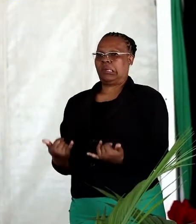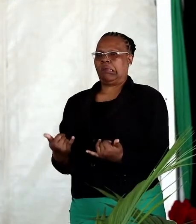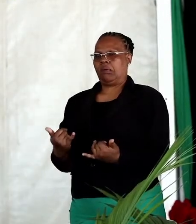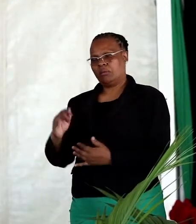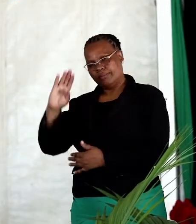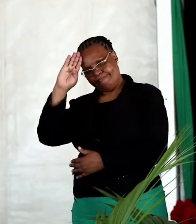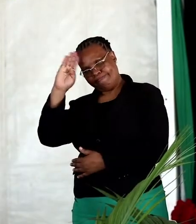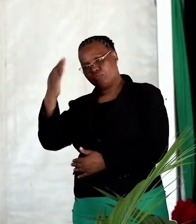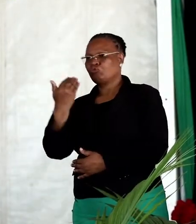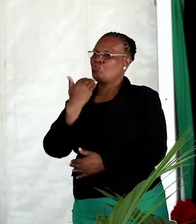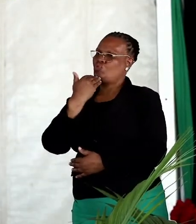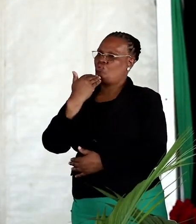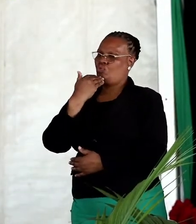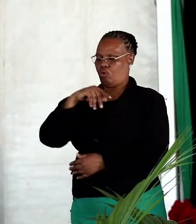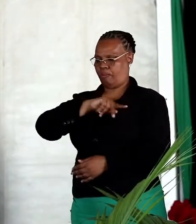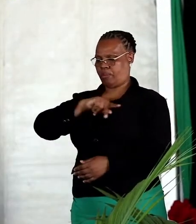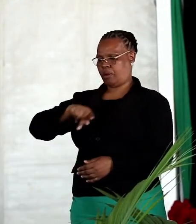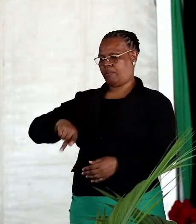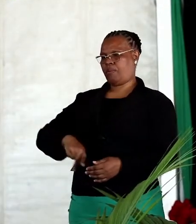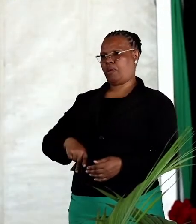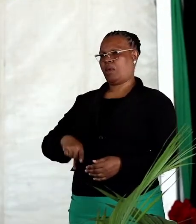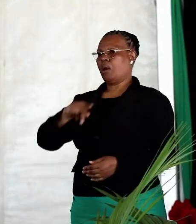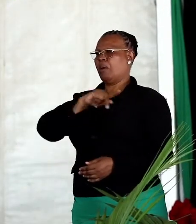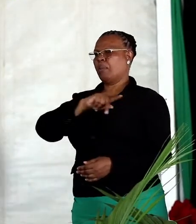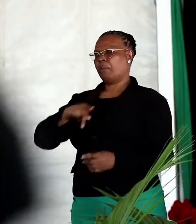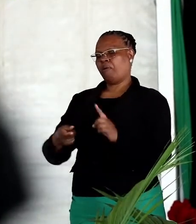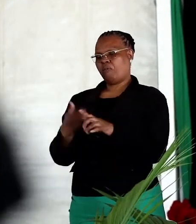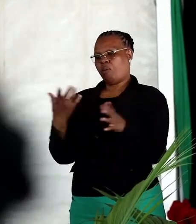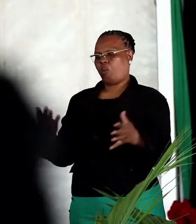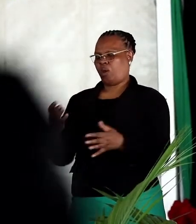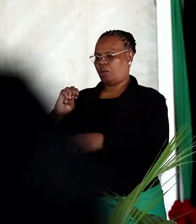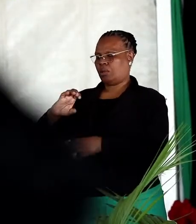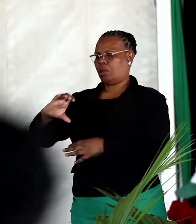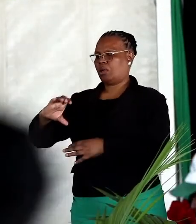kwipremia yeliphondo laseMpuma Koloni